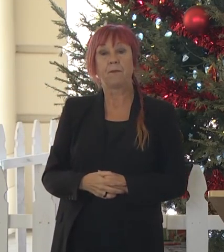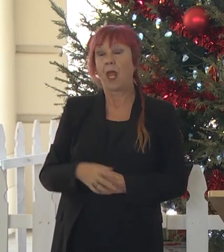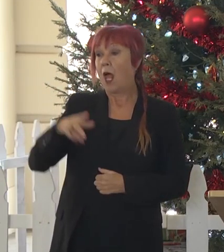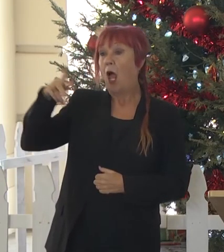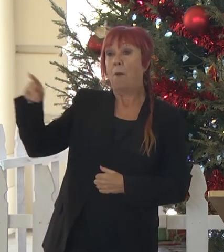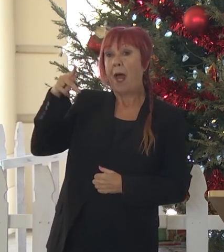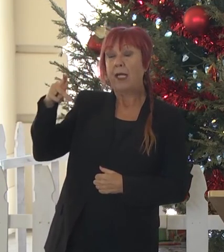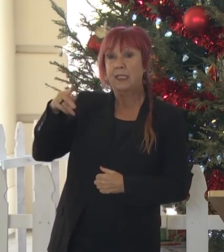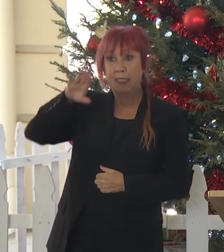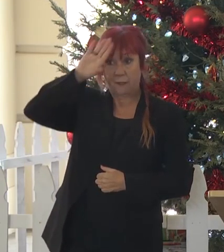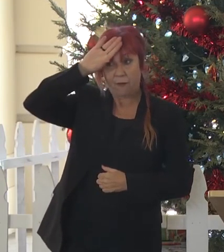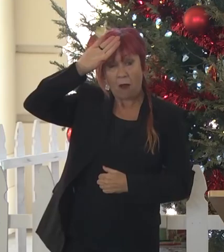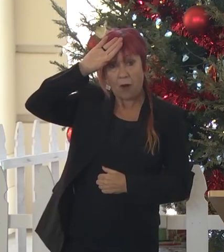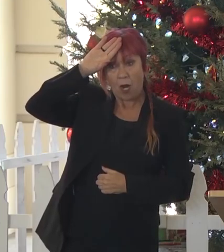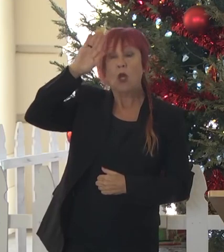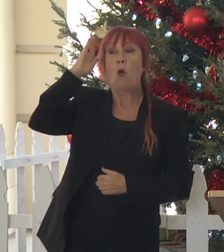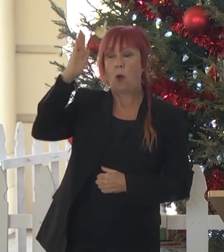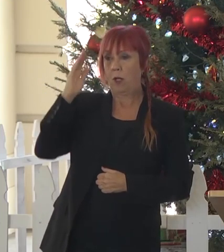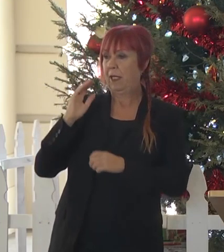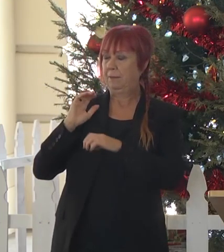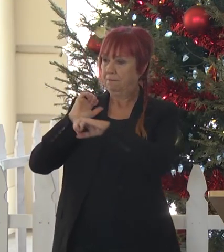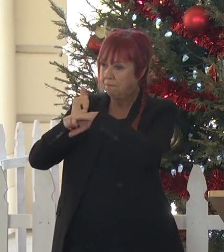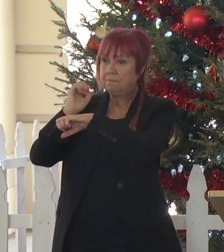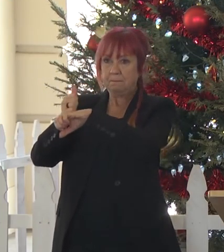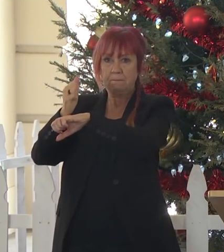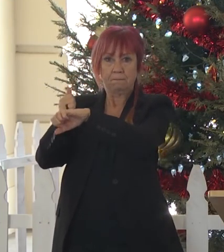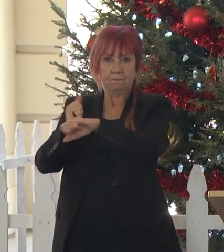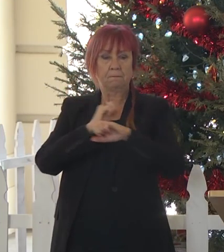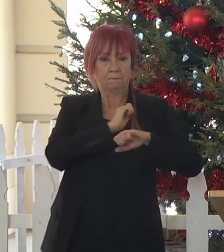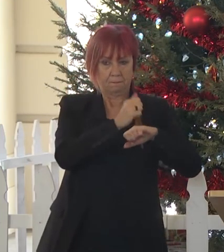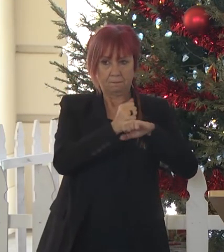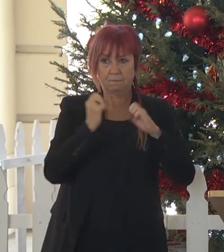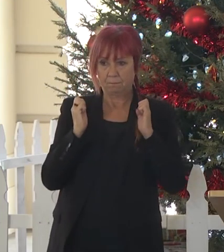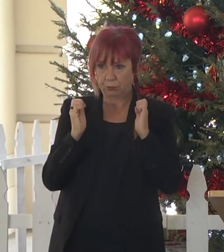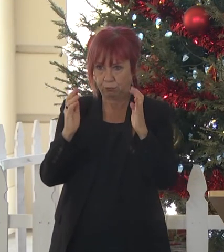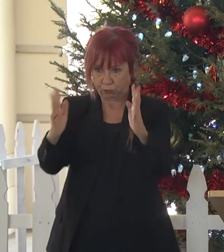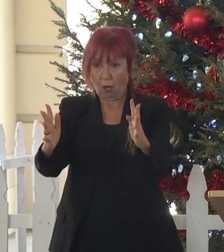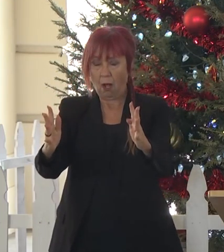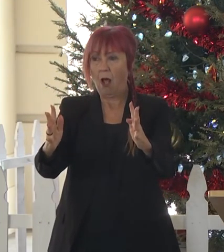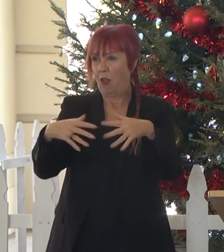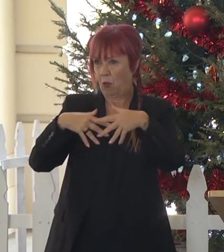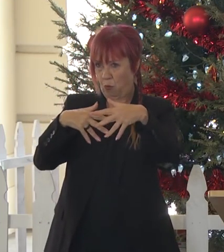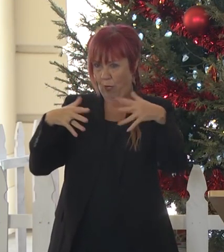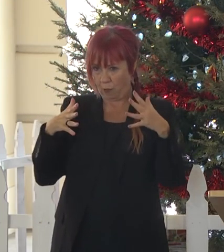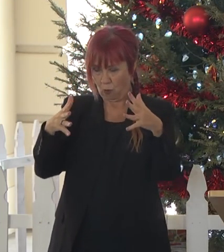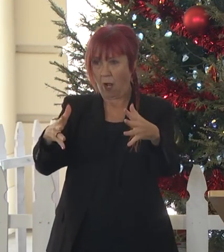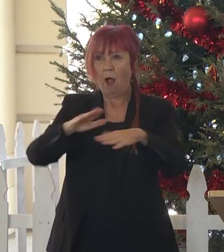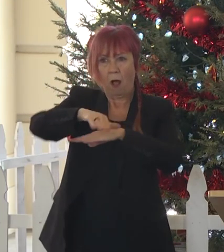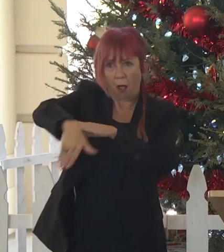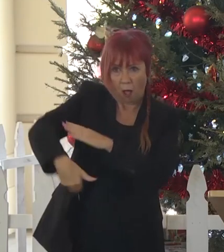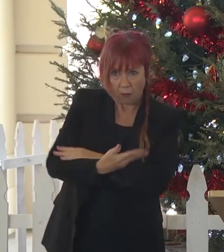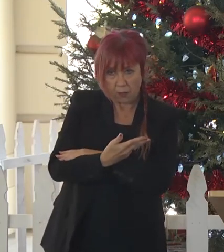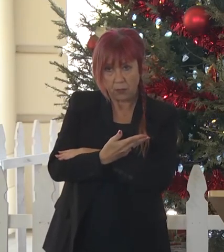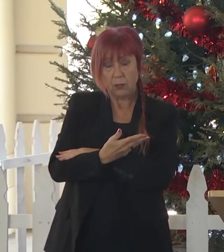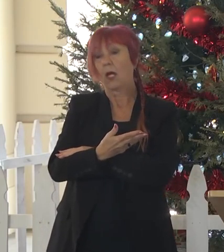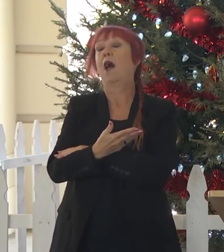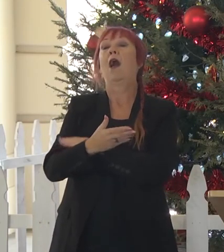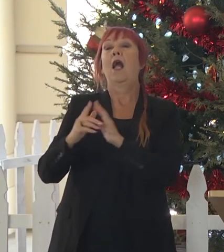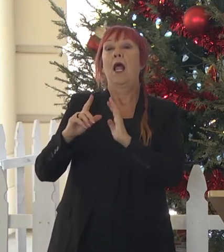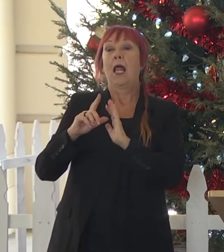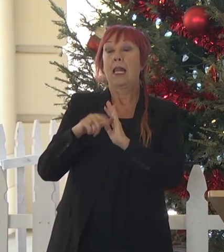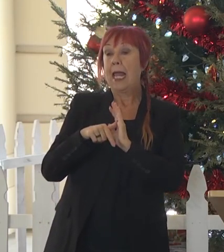Pasadena firefighters are going to be along the parade route throughout the night. As you will hear more later from Chief Sanchez, the